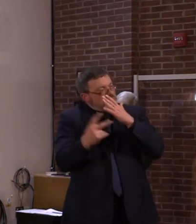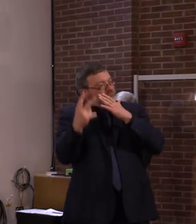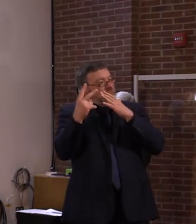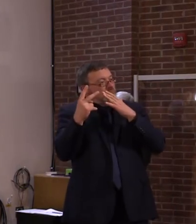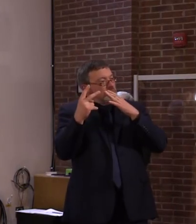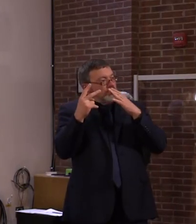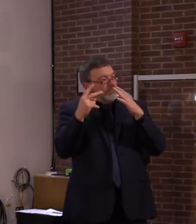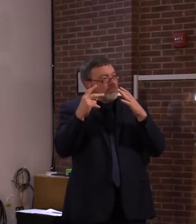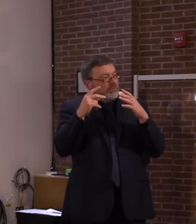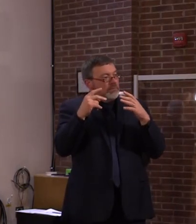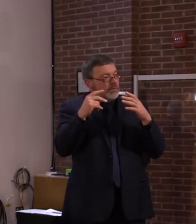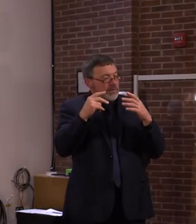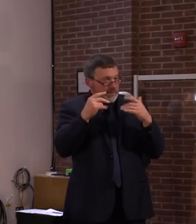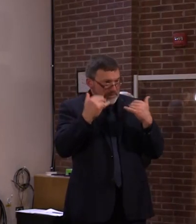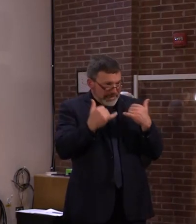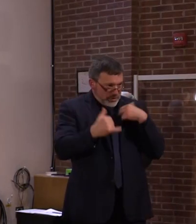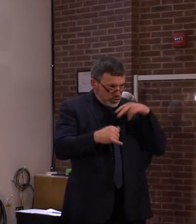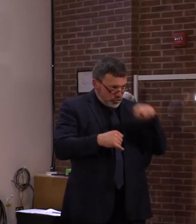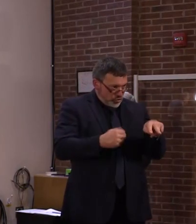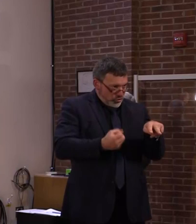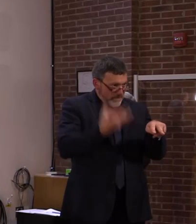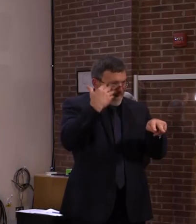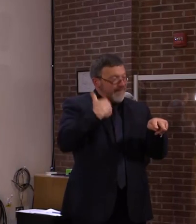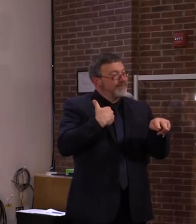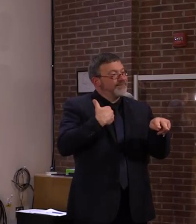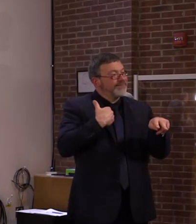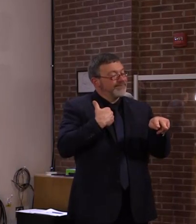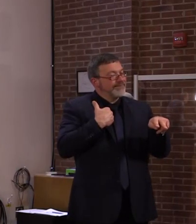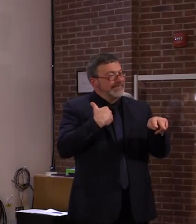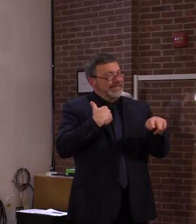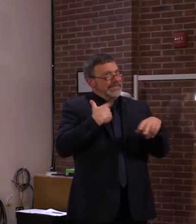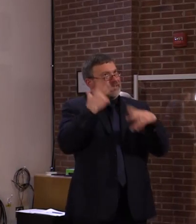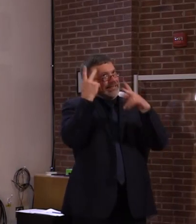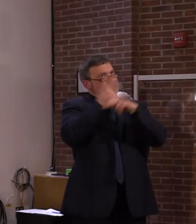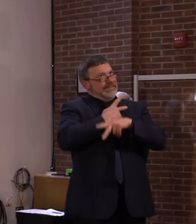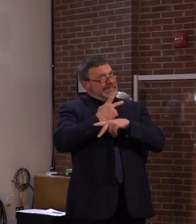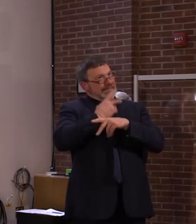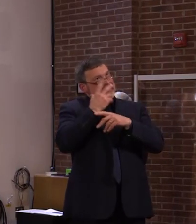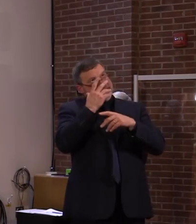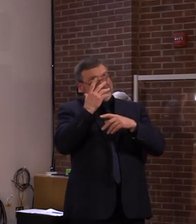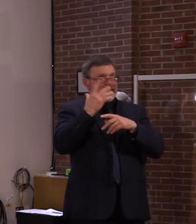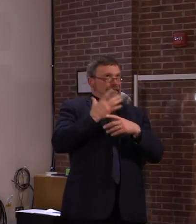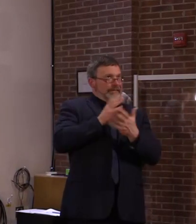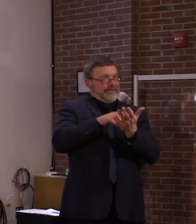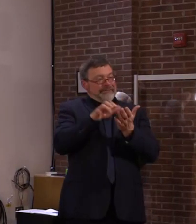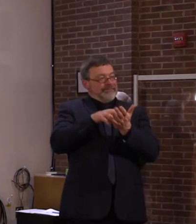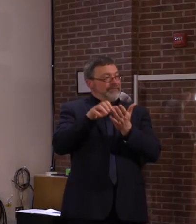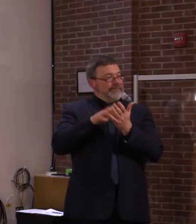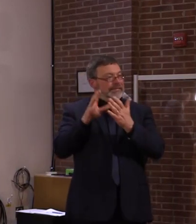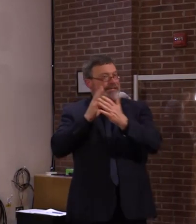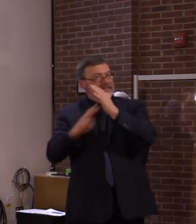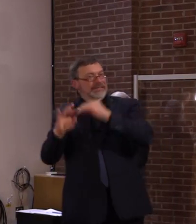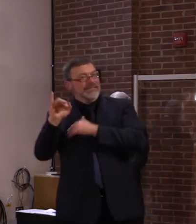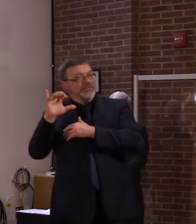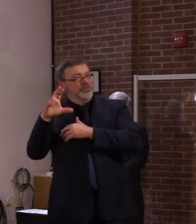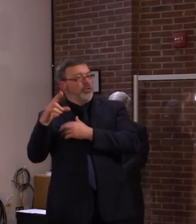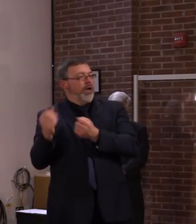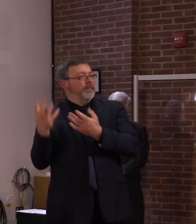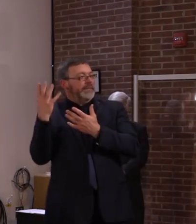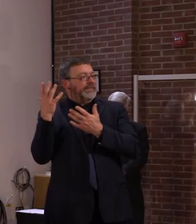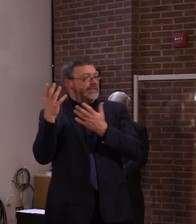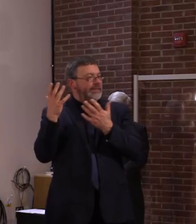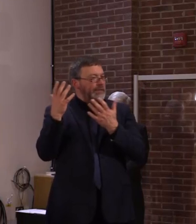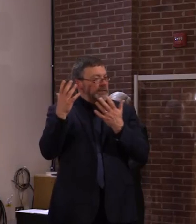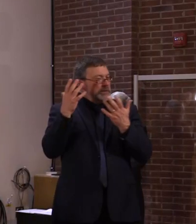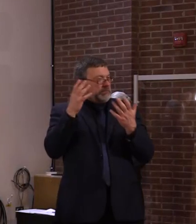we have, who they're impacting, and exercise some appropriate concern about the downstream effects of that. But